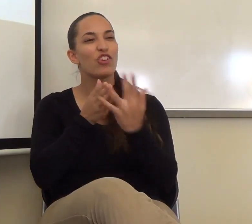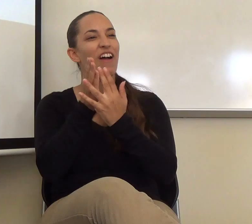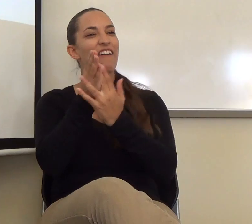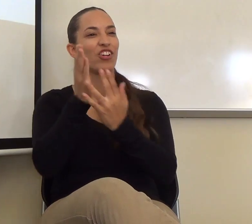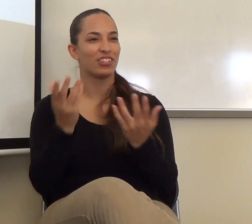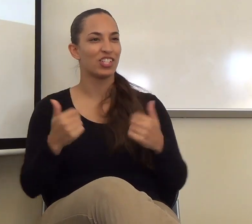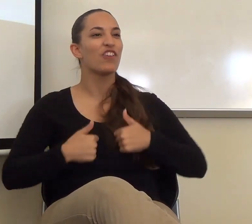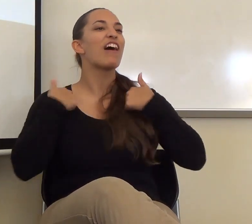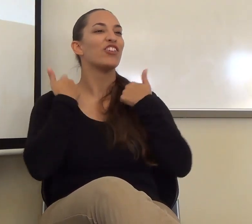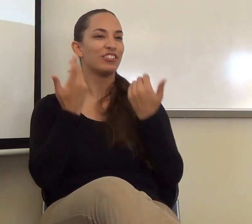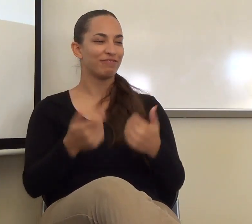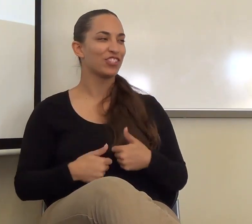and then,